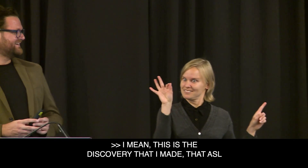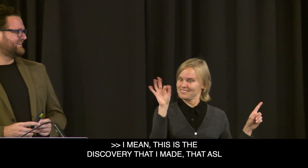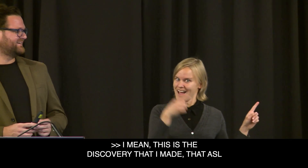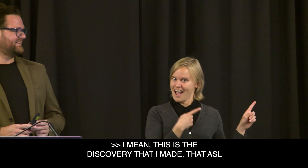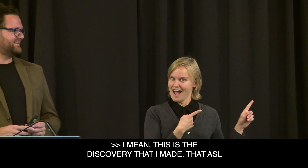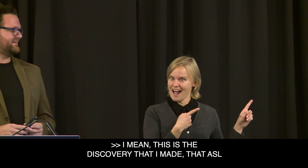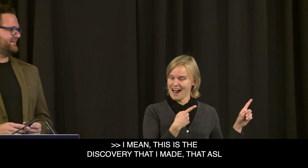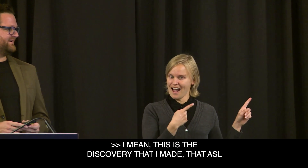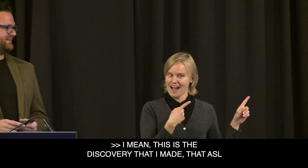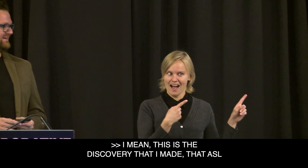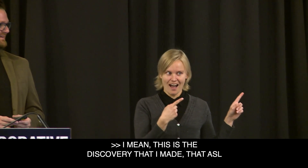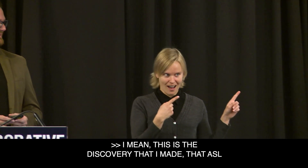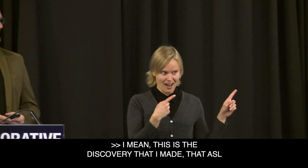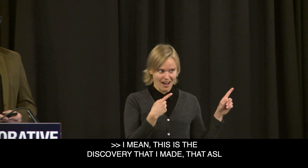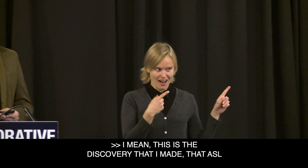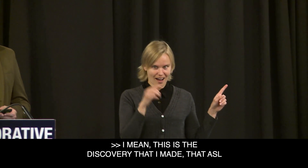I mean, this was the discovery that I made,